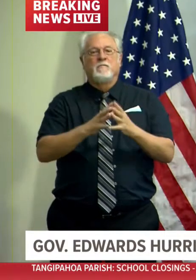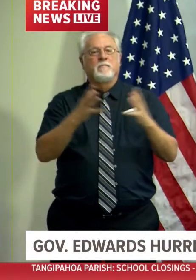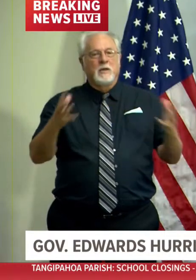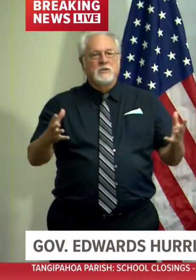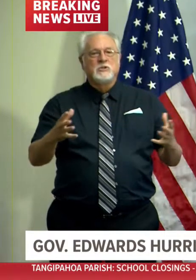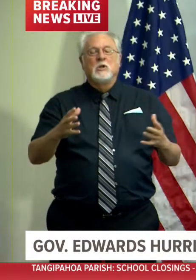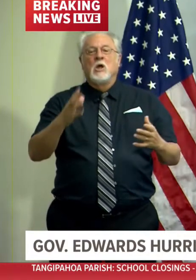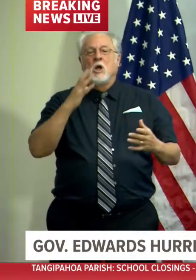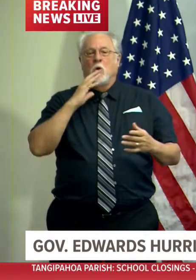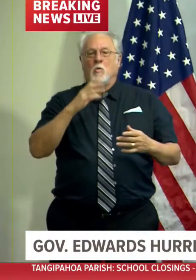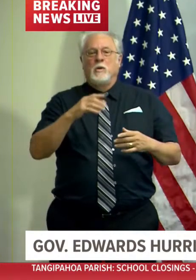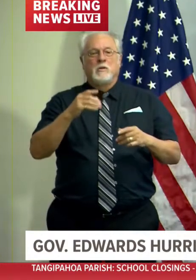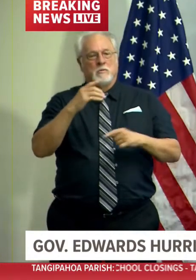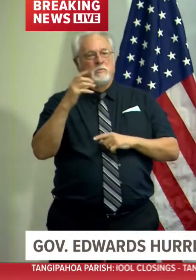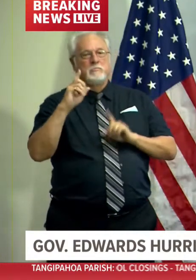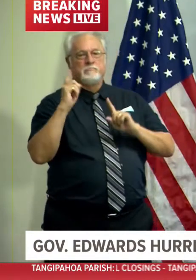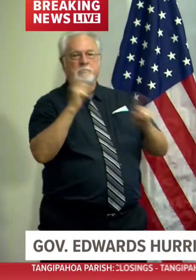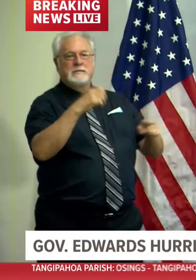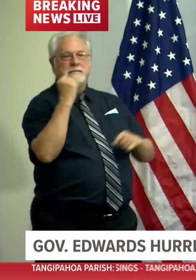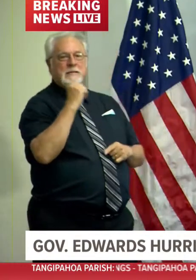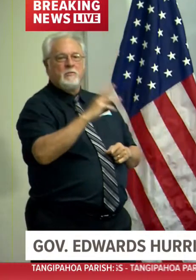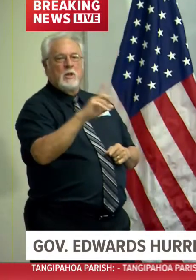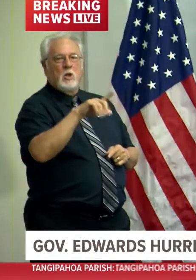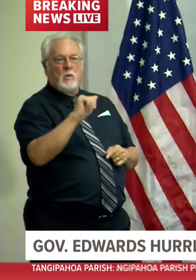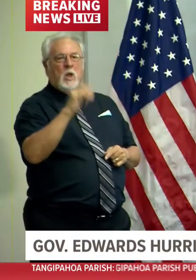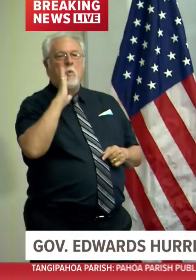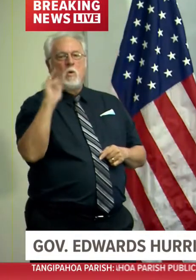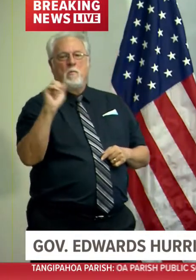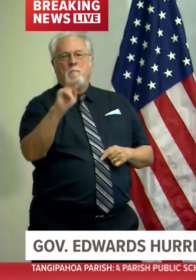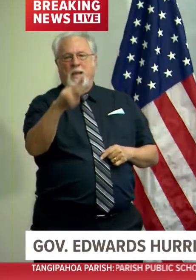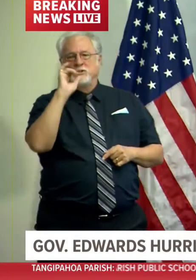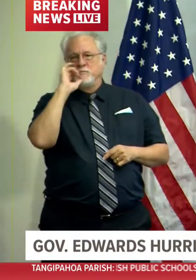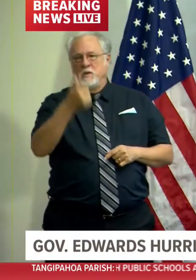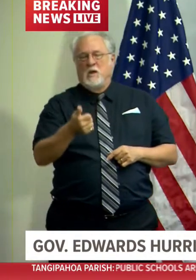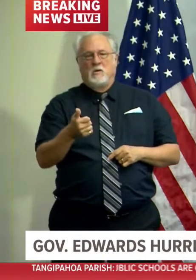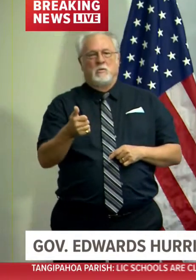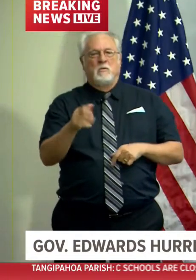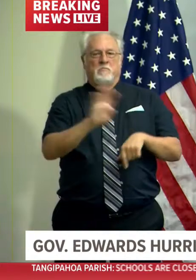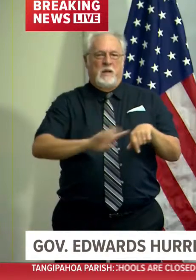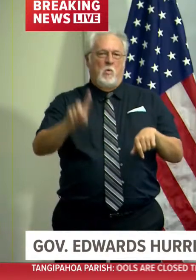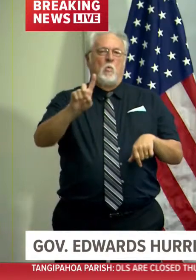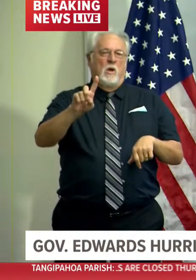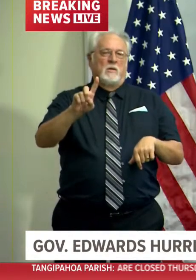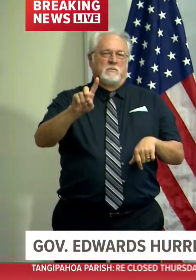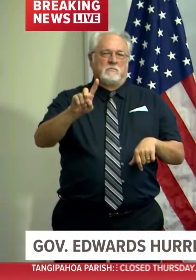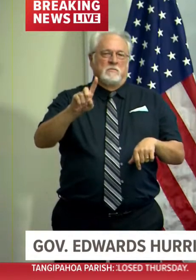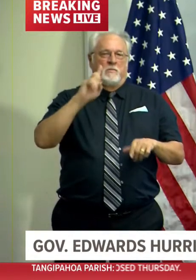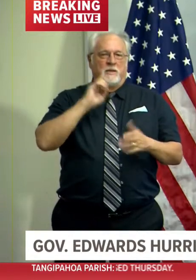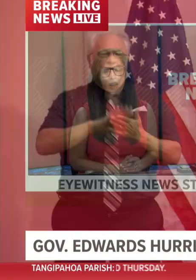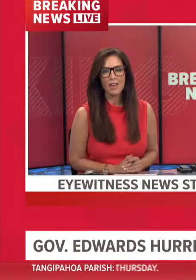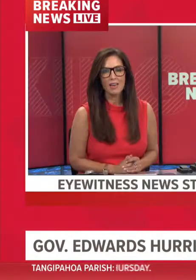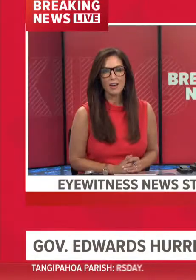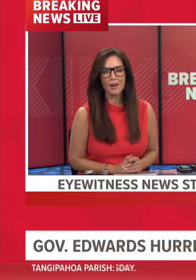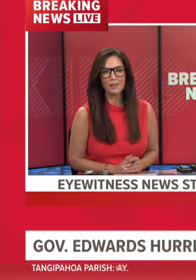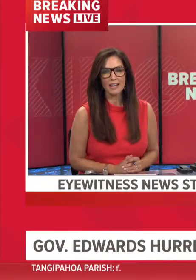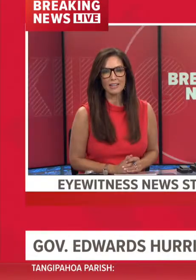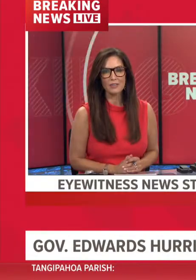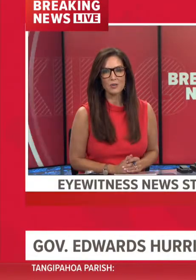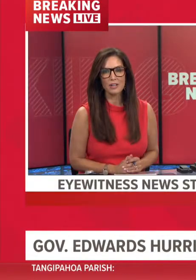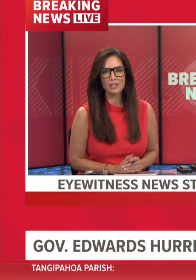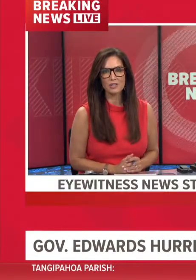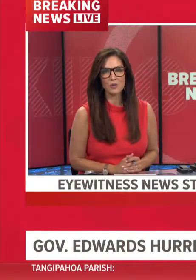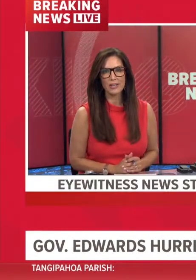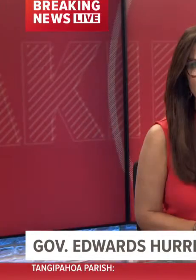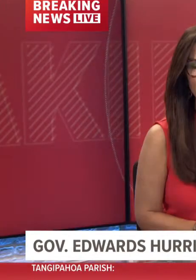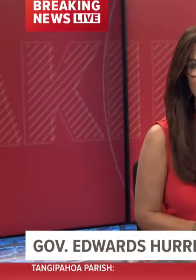much. We're going to head to Southwest Louisiana now, and we'll be back with you all tomorrow at about 1 o'clock, I believe. Thank you. All right, if